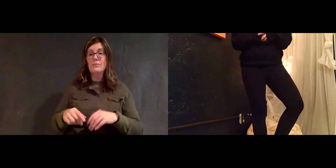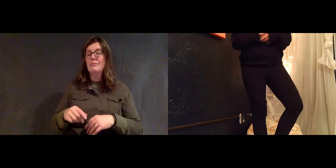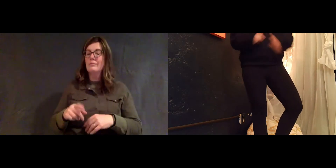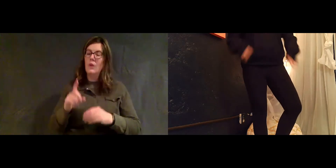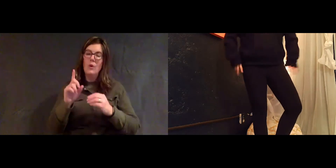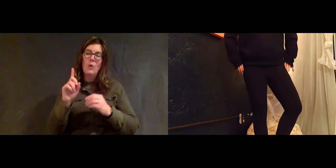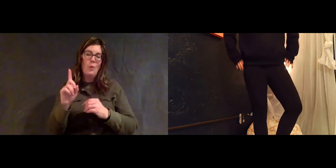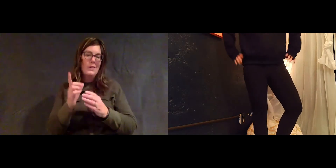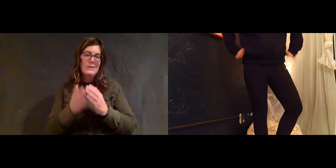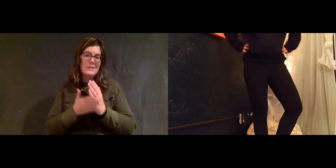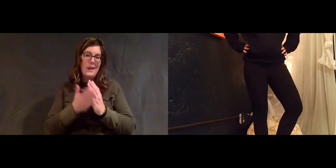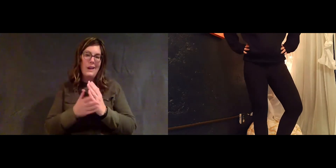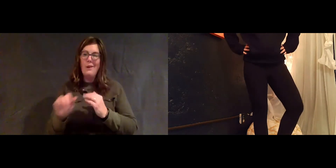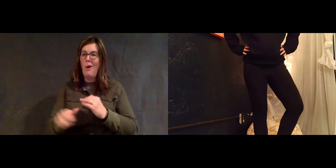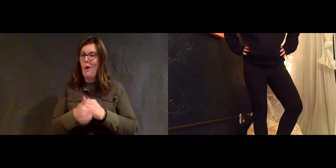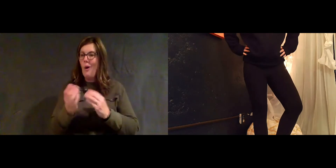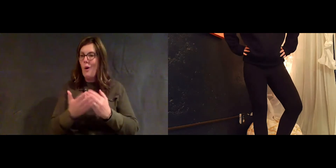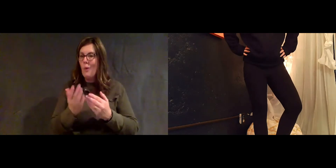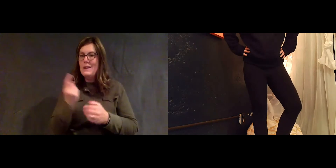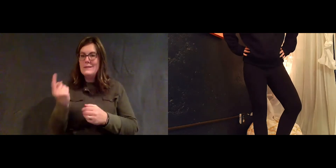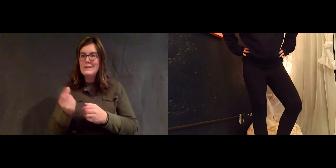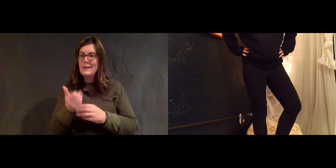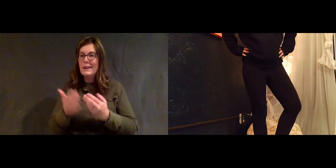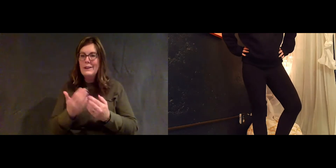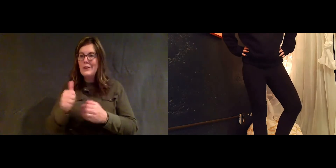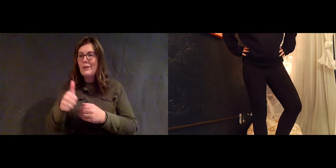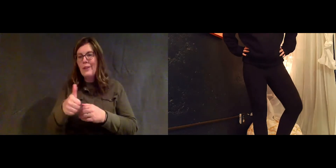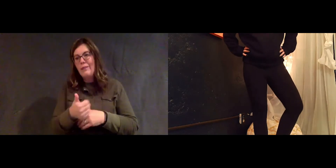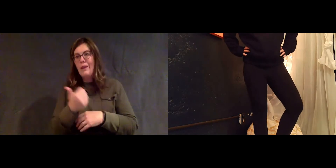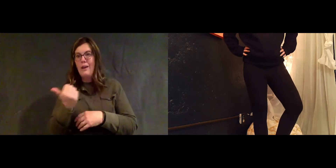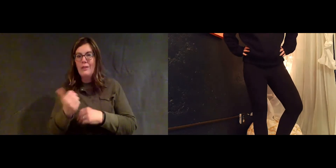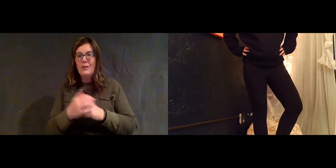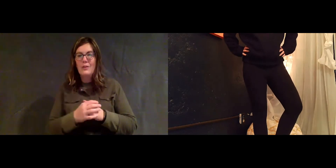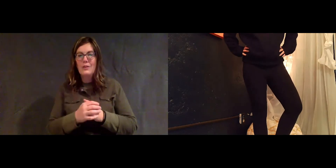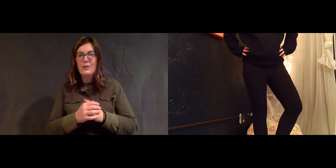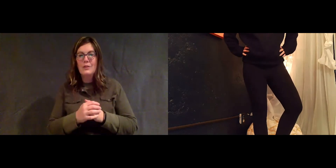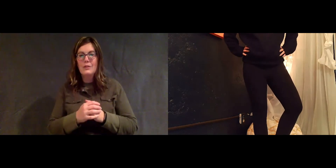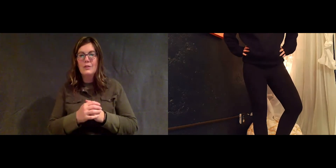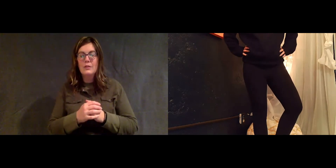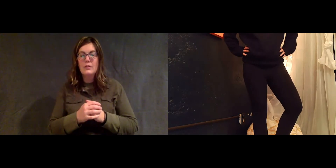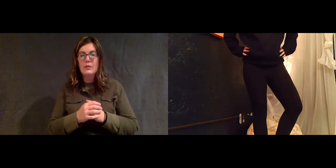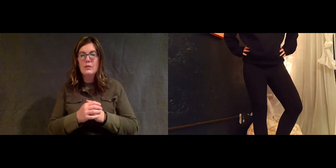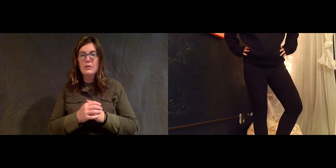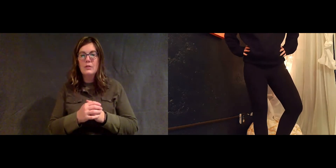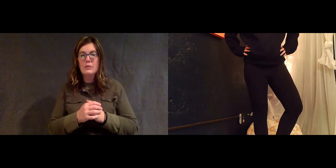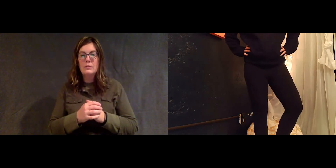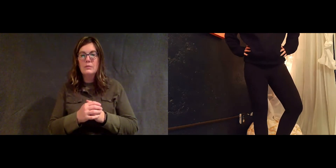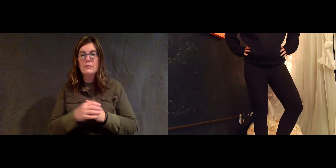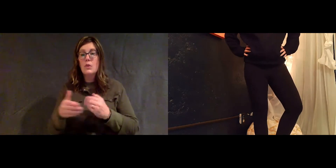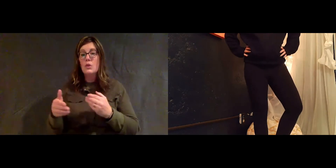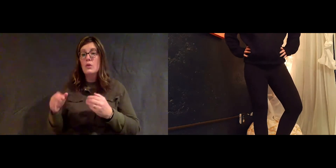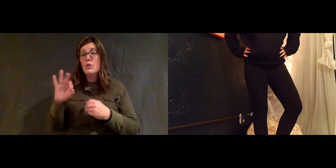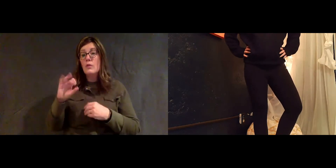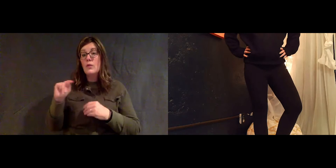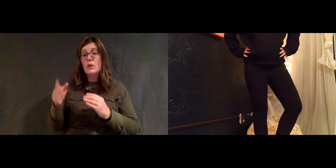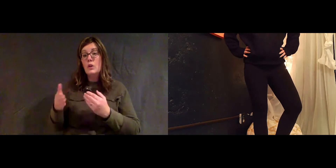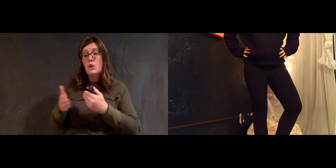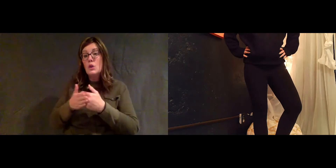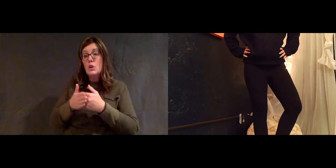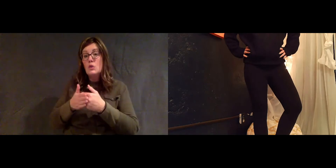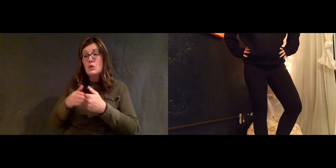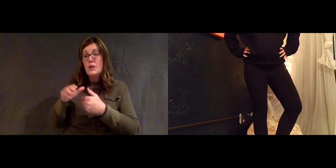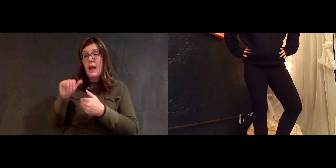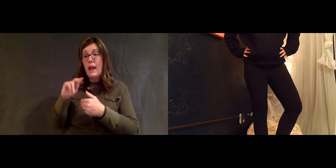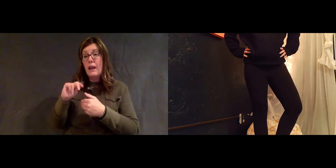other. So go ahead and have your opposite heel on that inner ankle there. Find something to rest